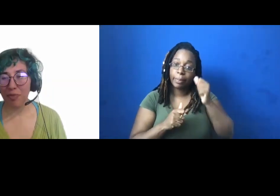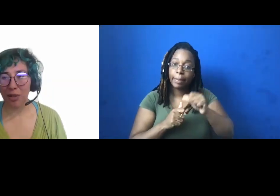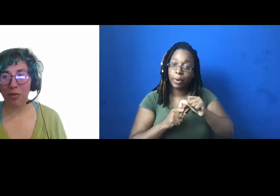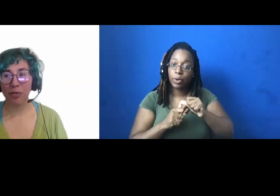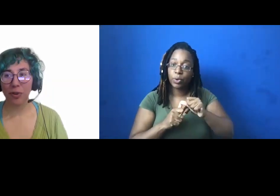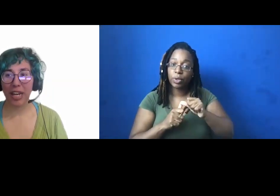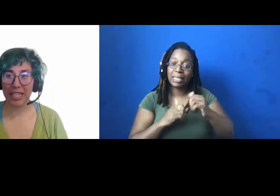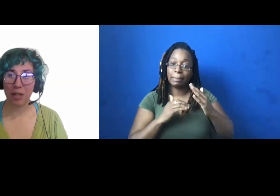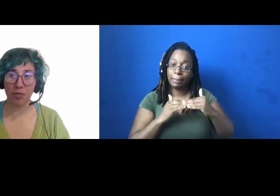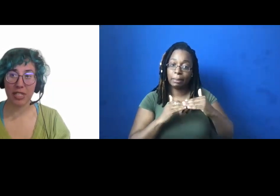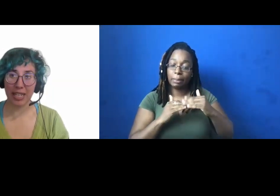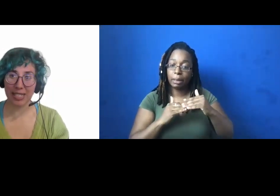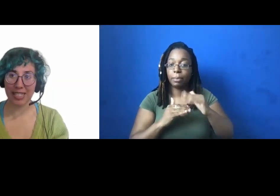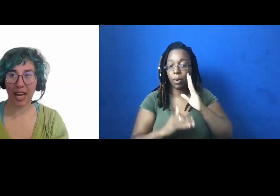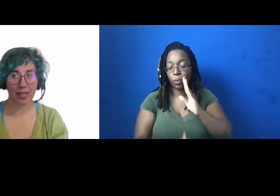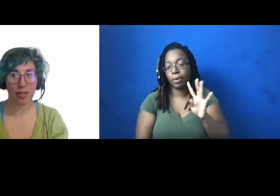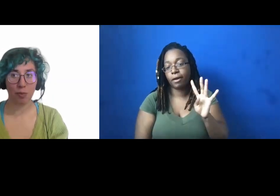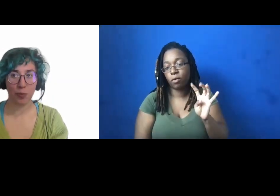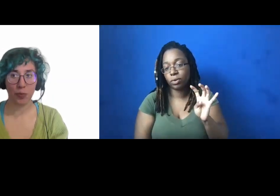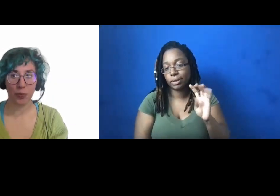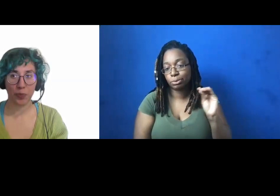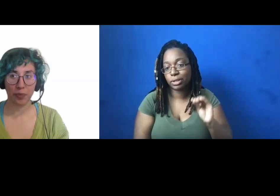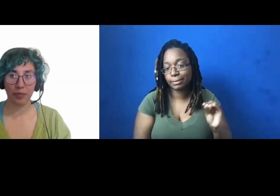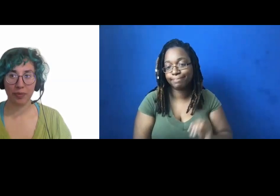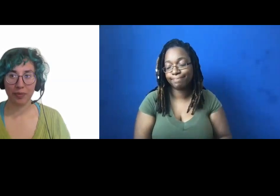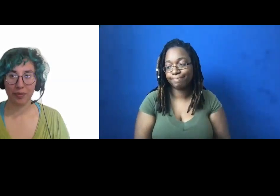the minimum for any type of text size.